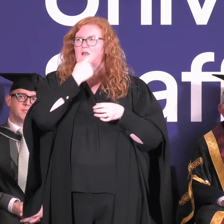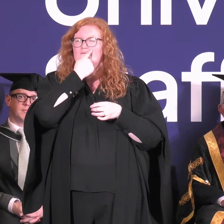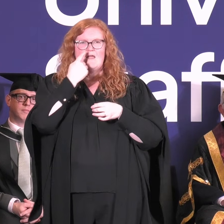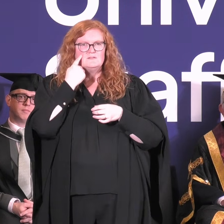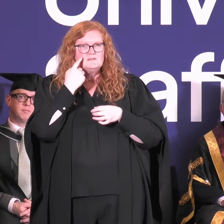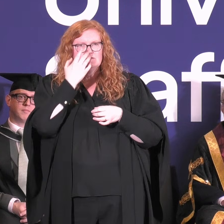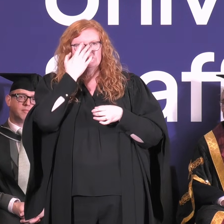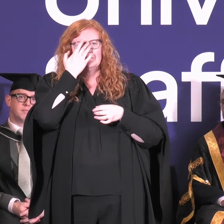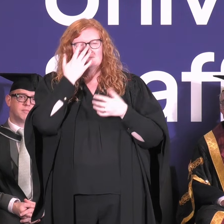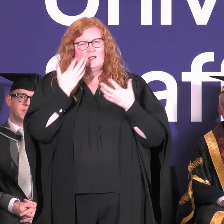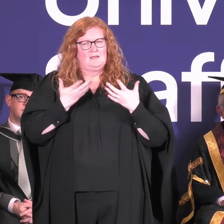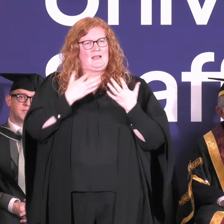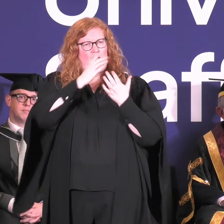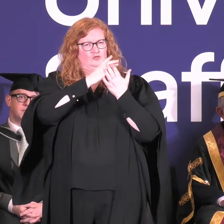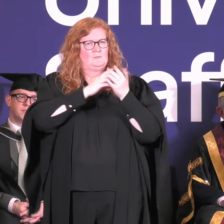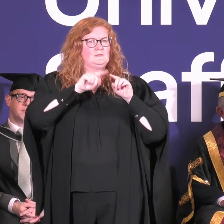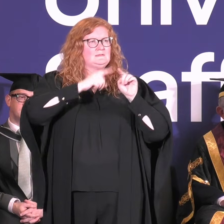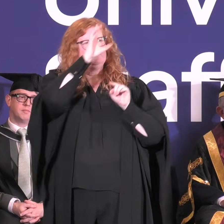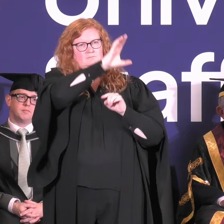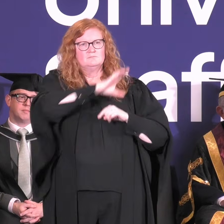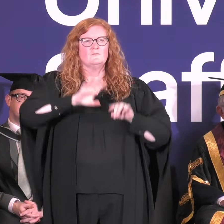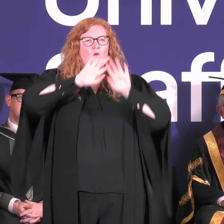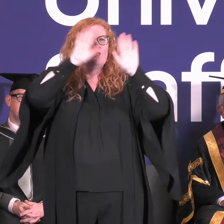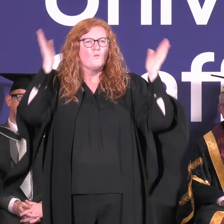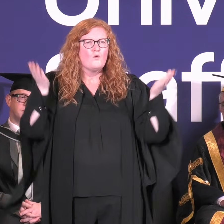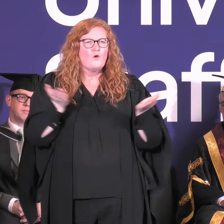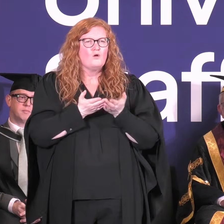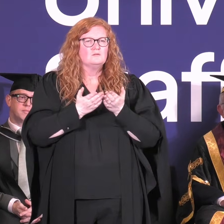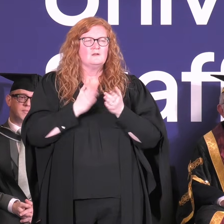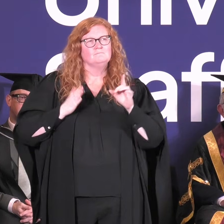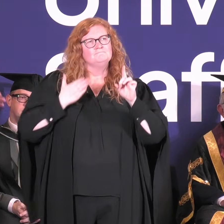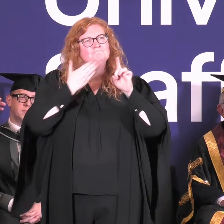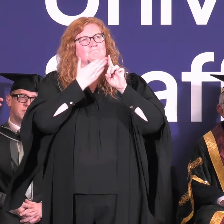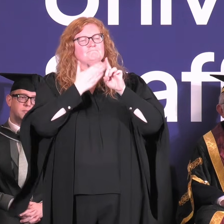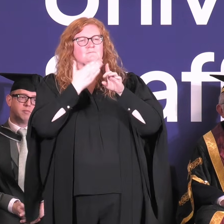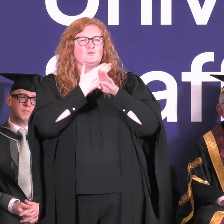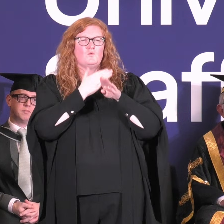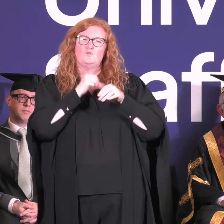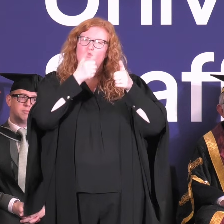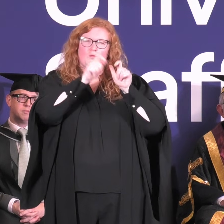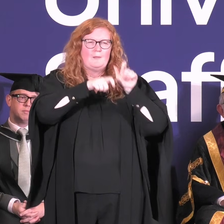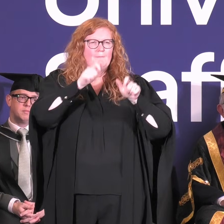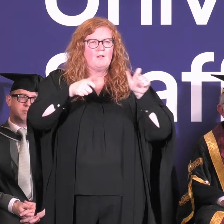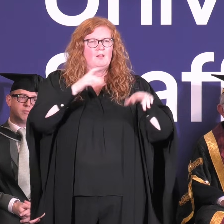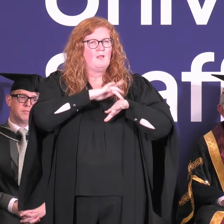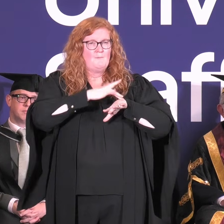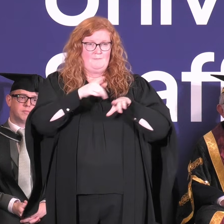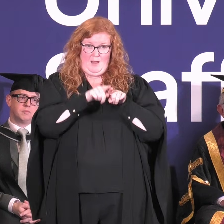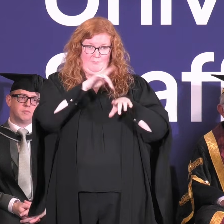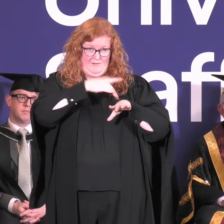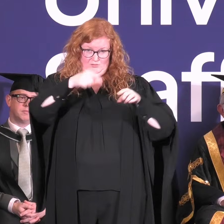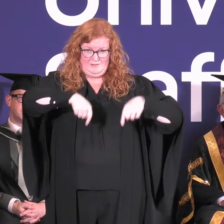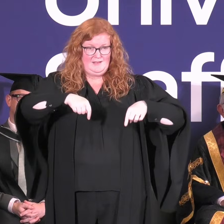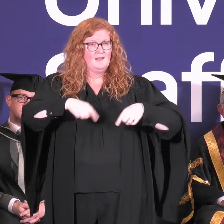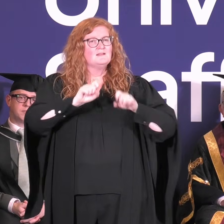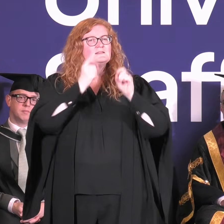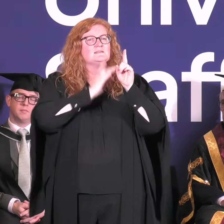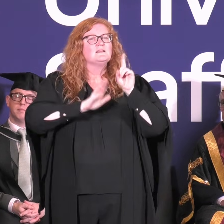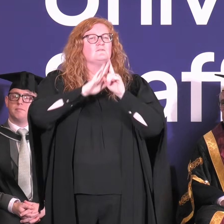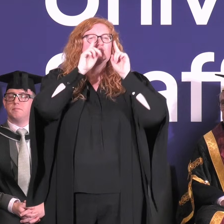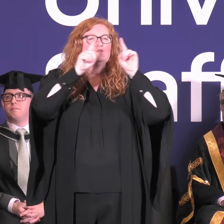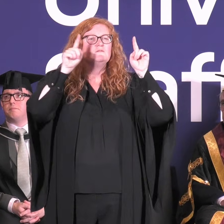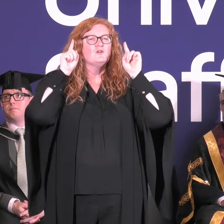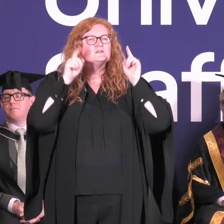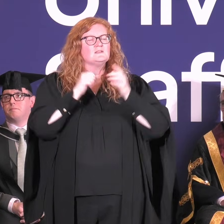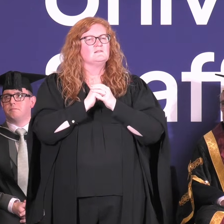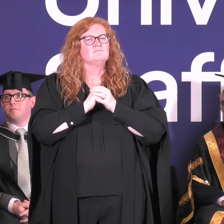that now has chapters around the world and seeks to work with good people like the professionals here in Staffordshire University to say,